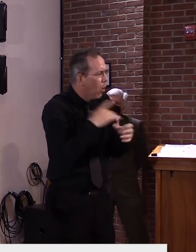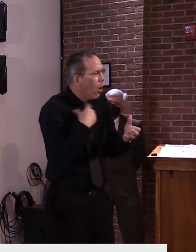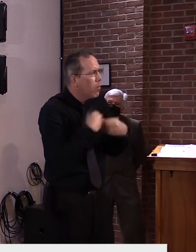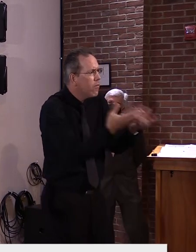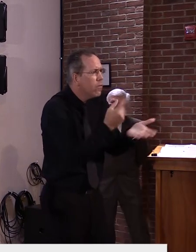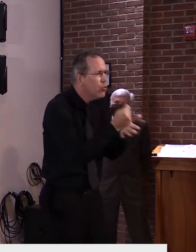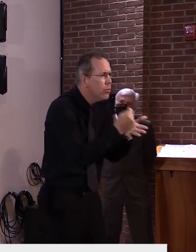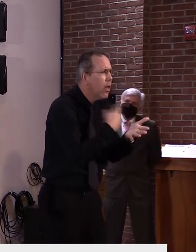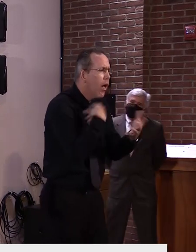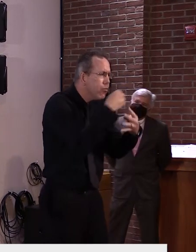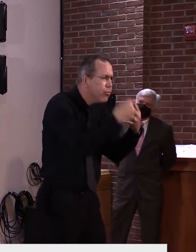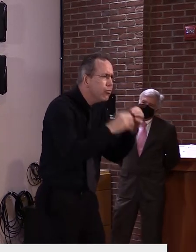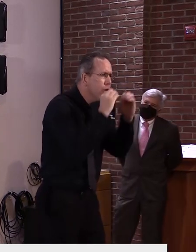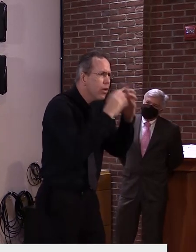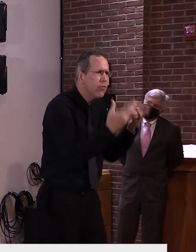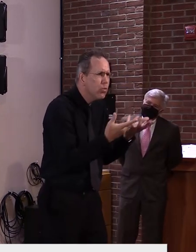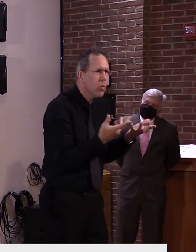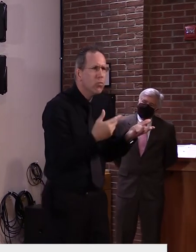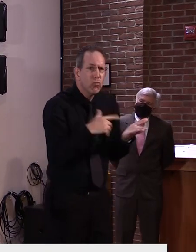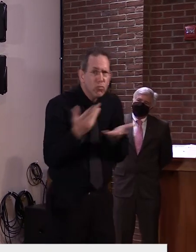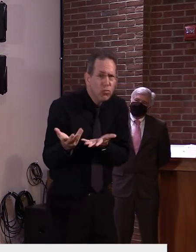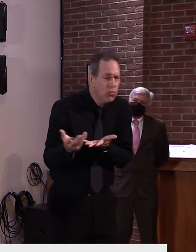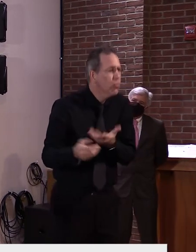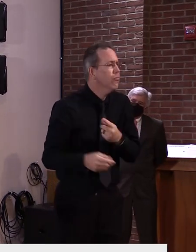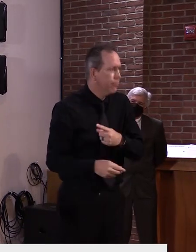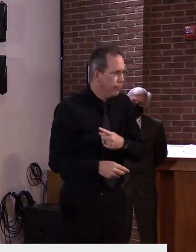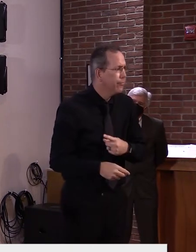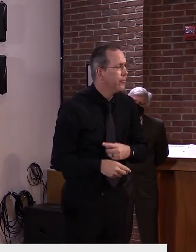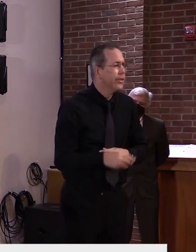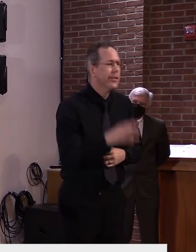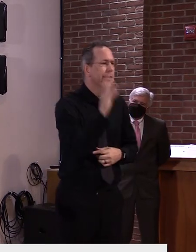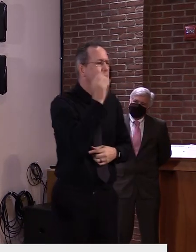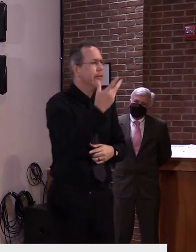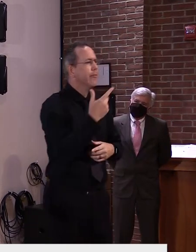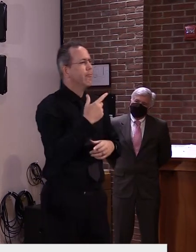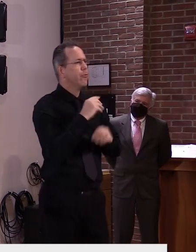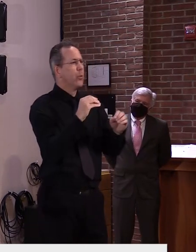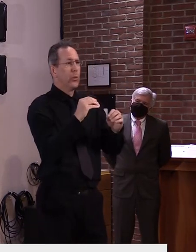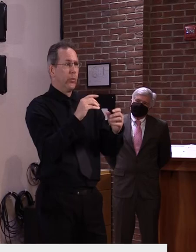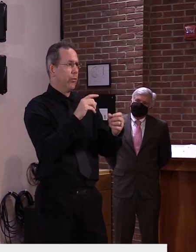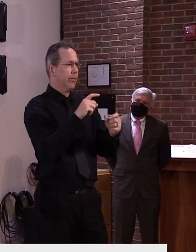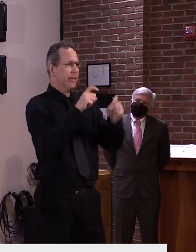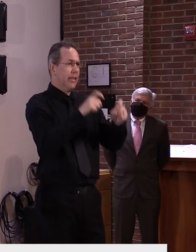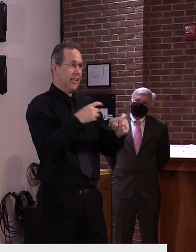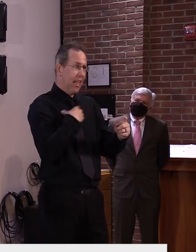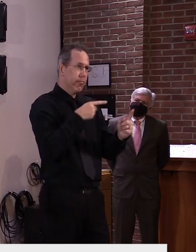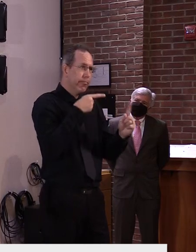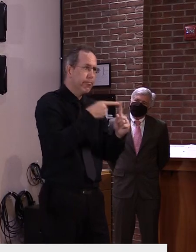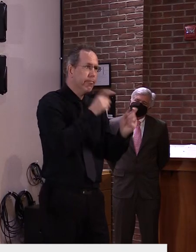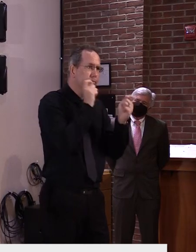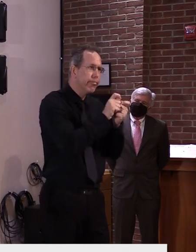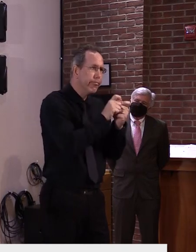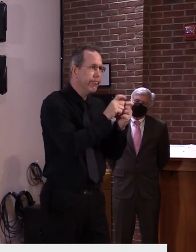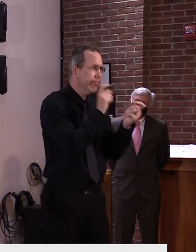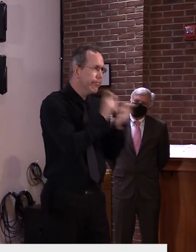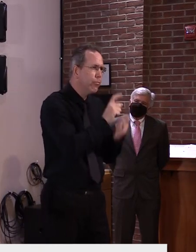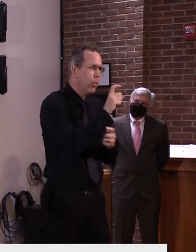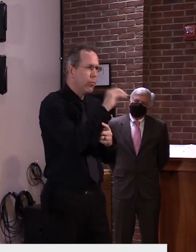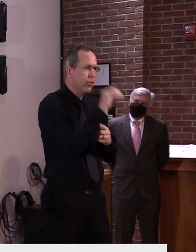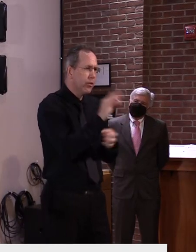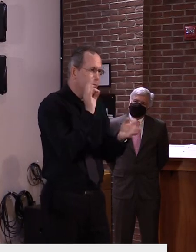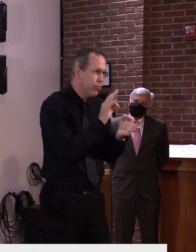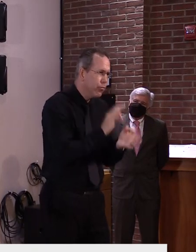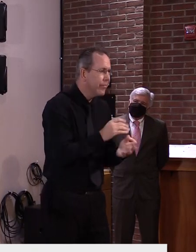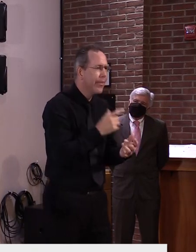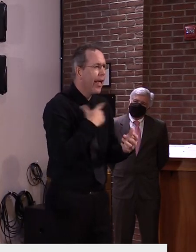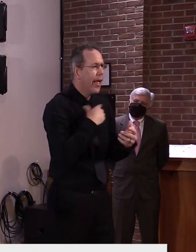you'll come up with the right formula. So in this case, we've had at least 80% of those who had a